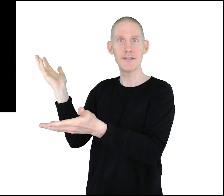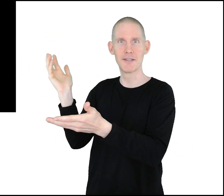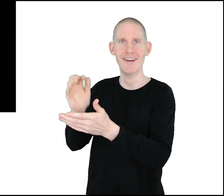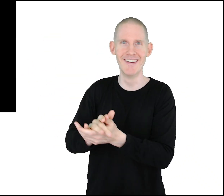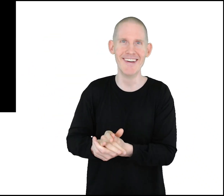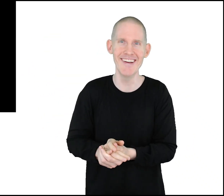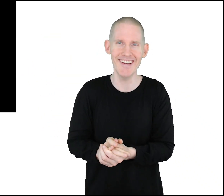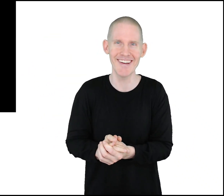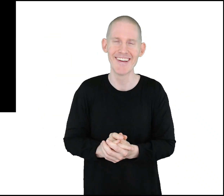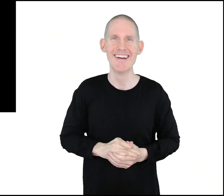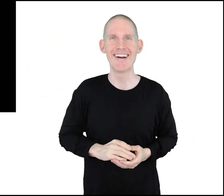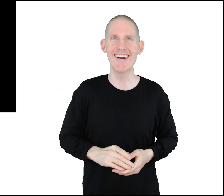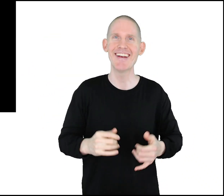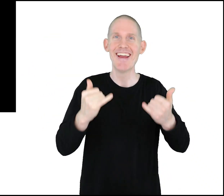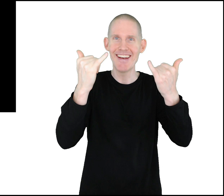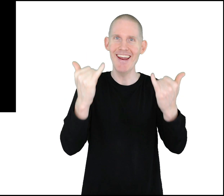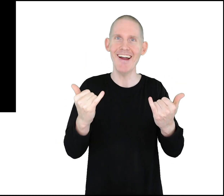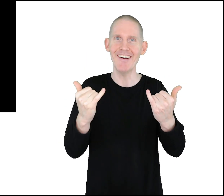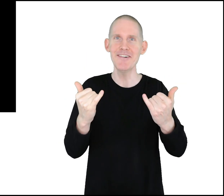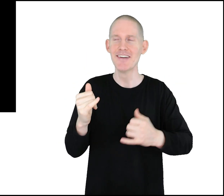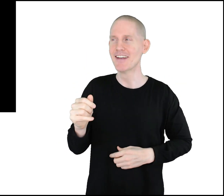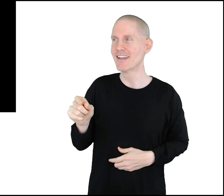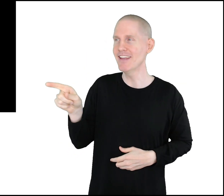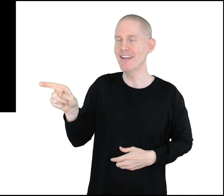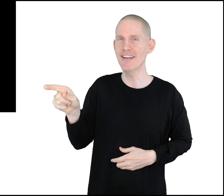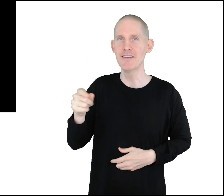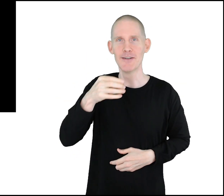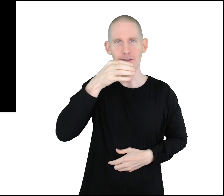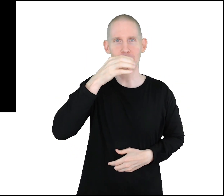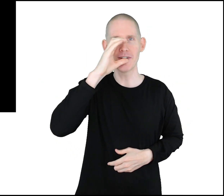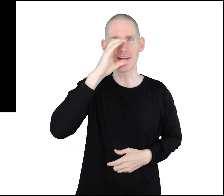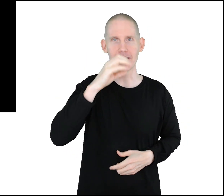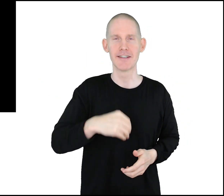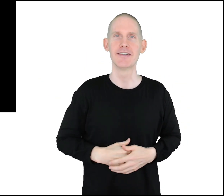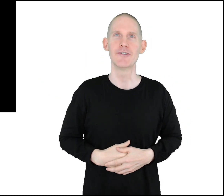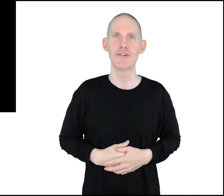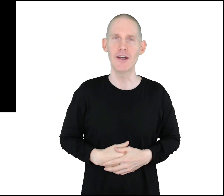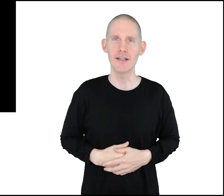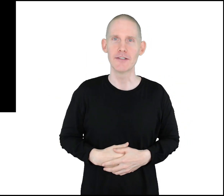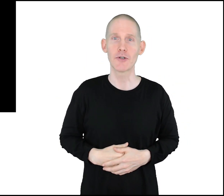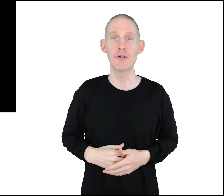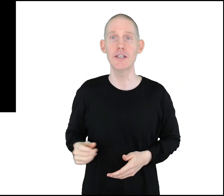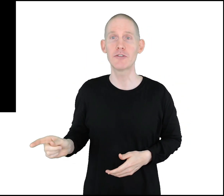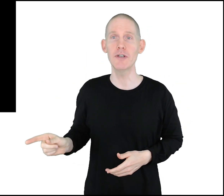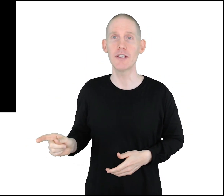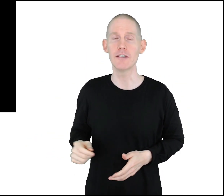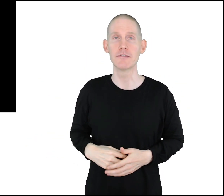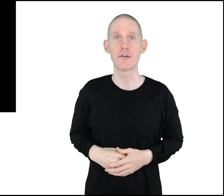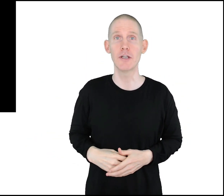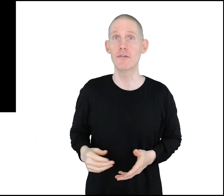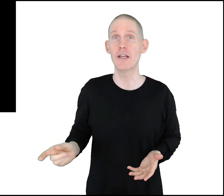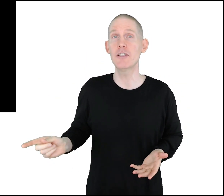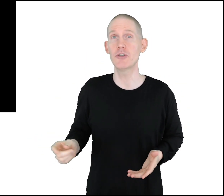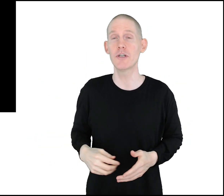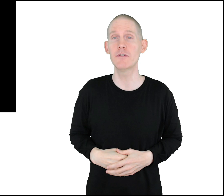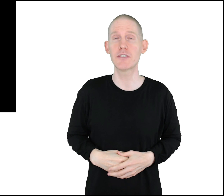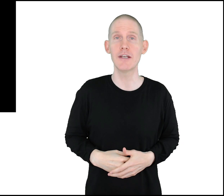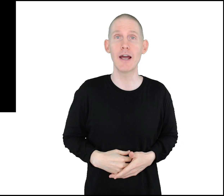Yes. All right, now he drink. Right, so he's drinking. Even English, you could even say now